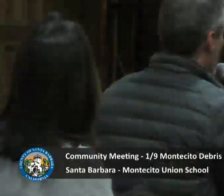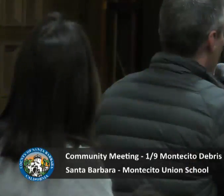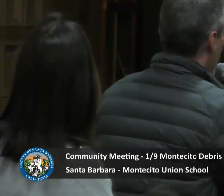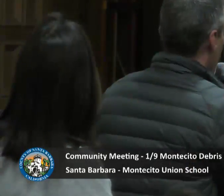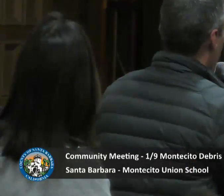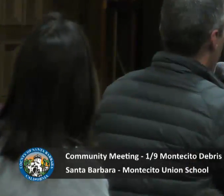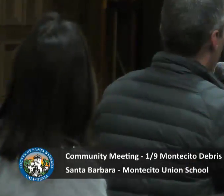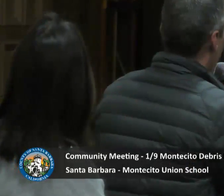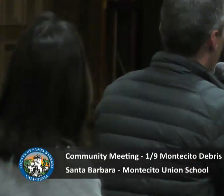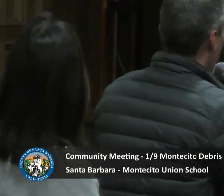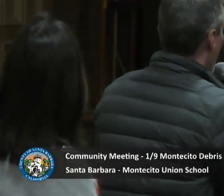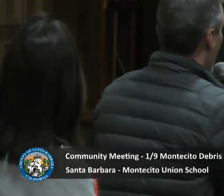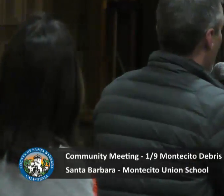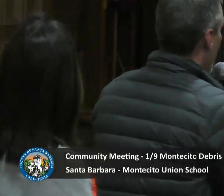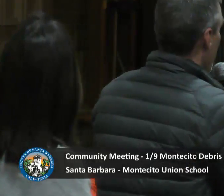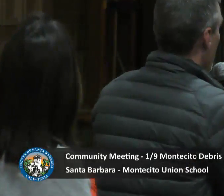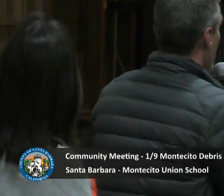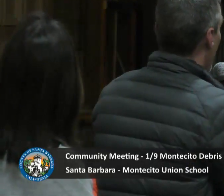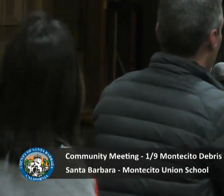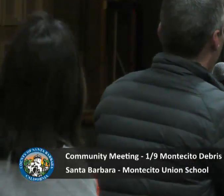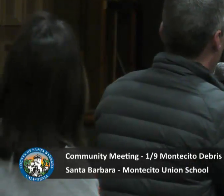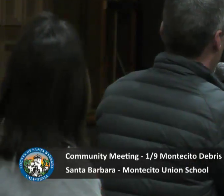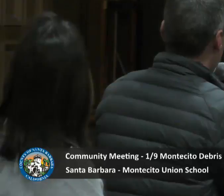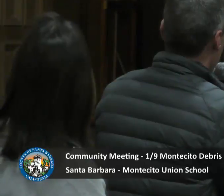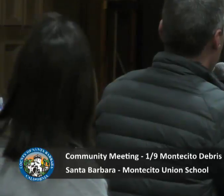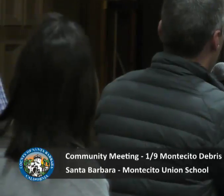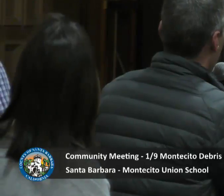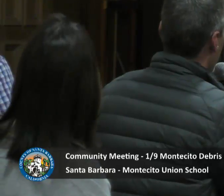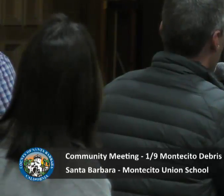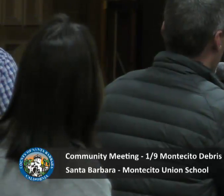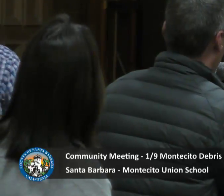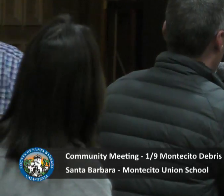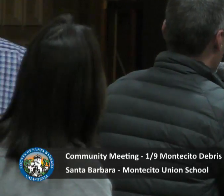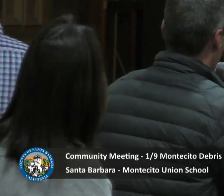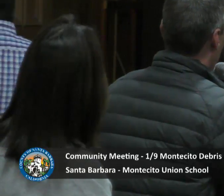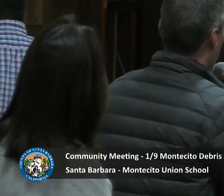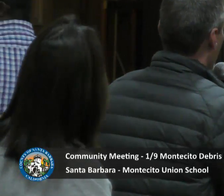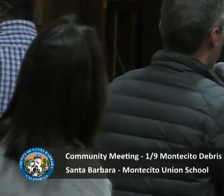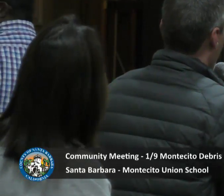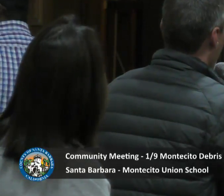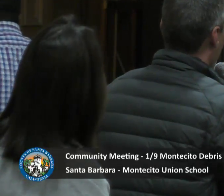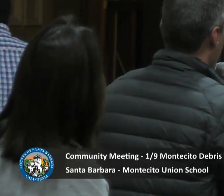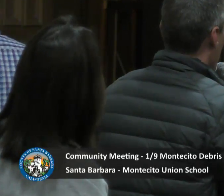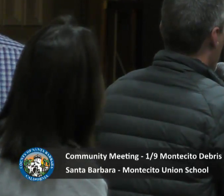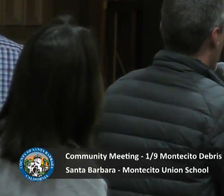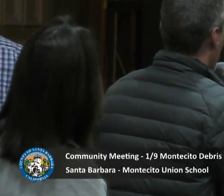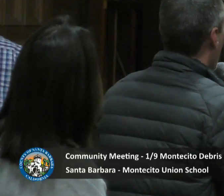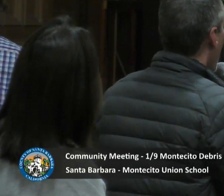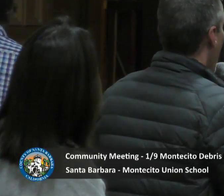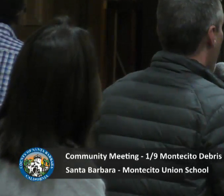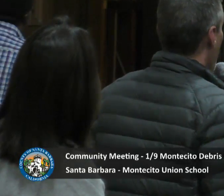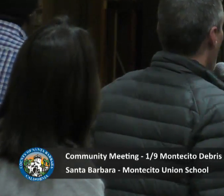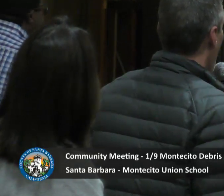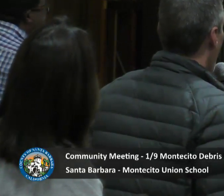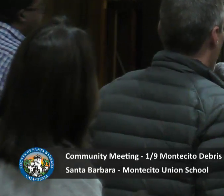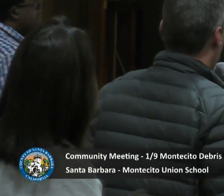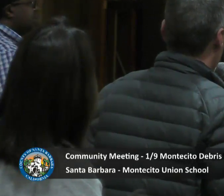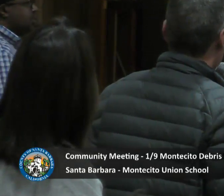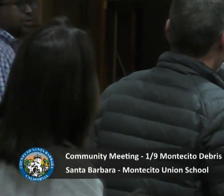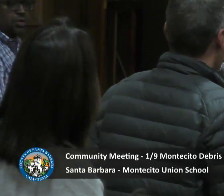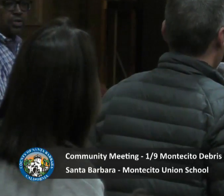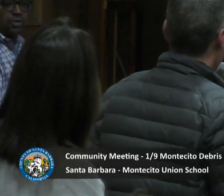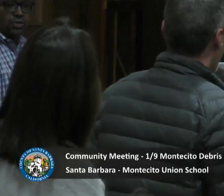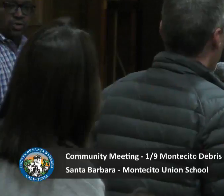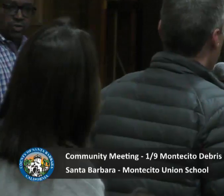the worst case scenario where we don't have 72 hours and our children are here at school and we